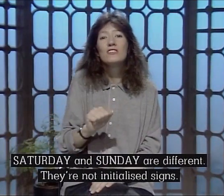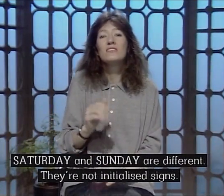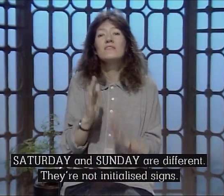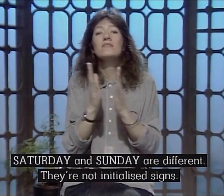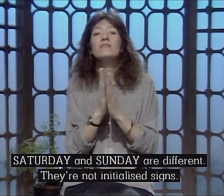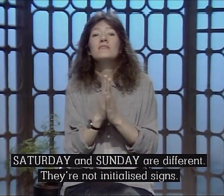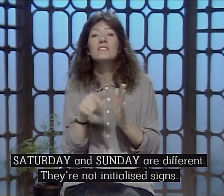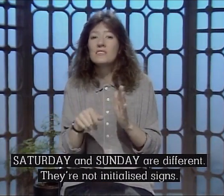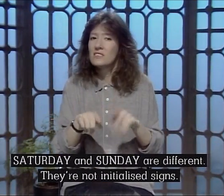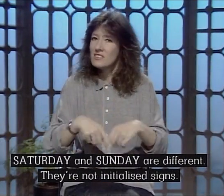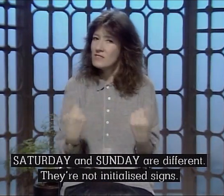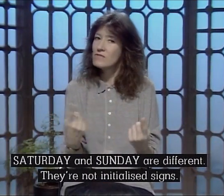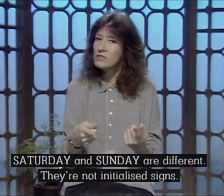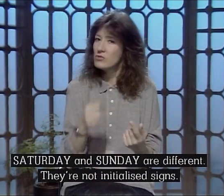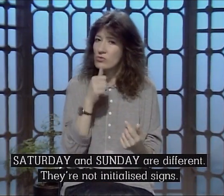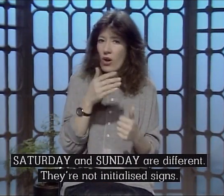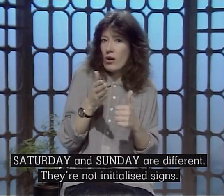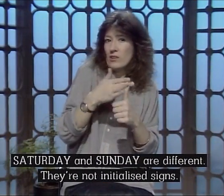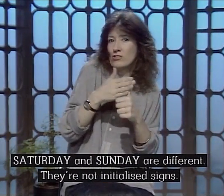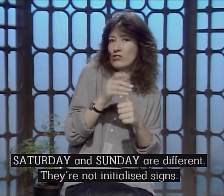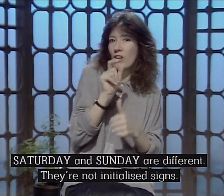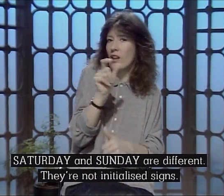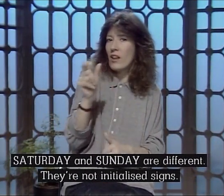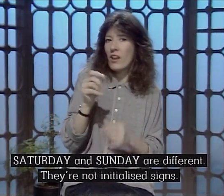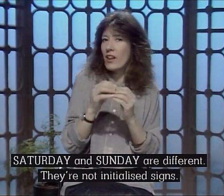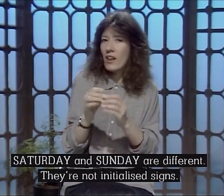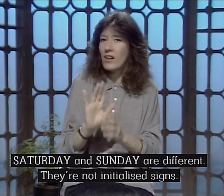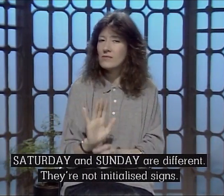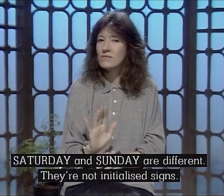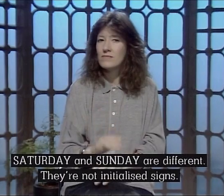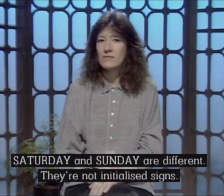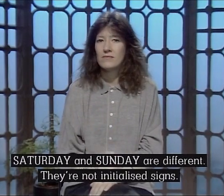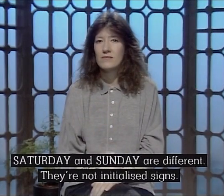Saturday and Sunday are different. They're not initialized signs.